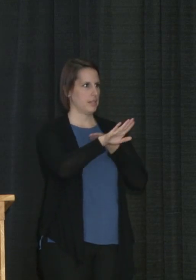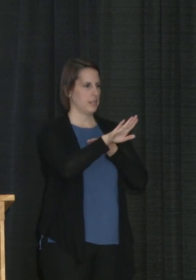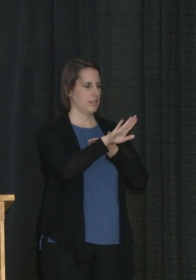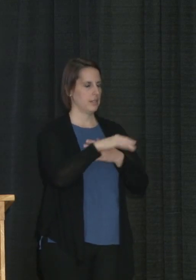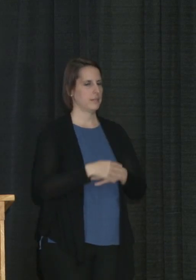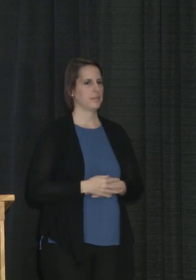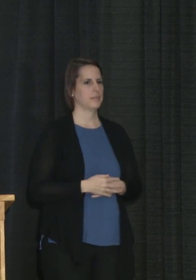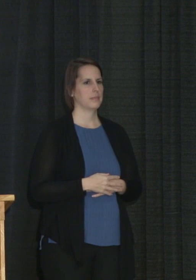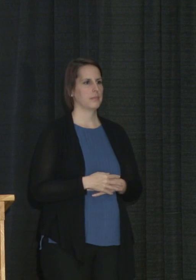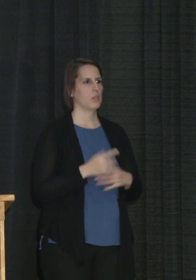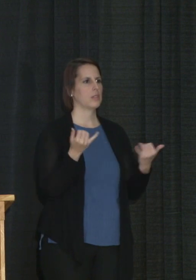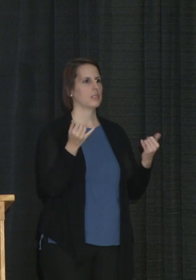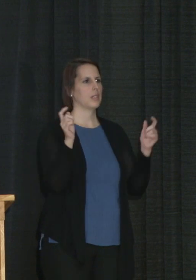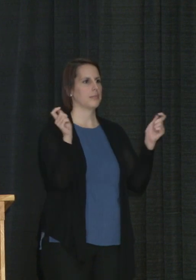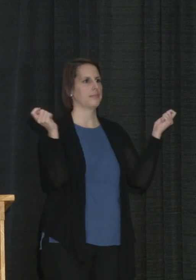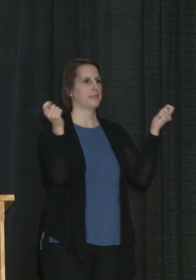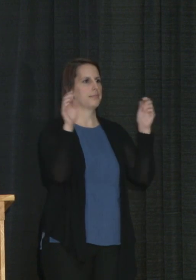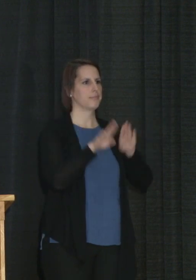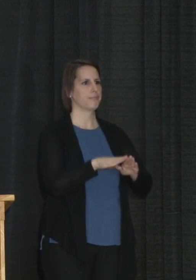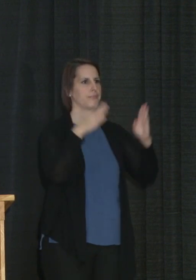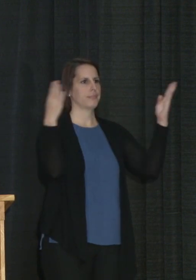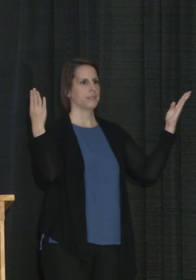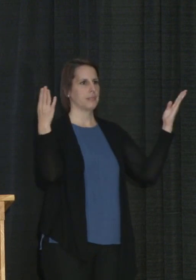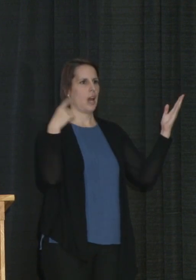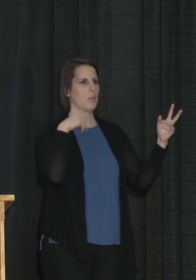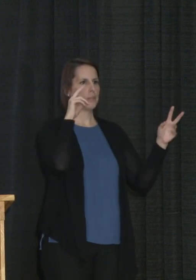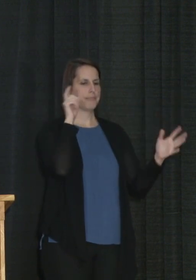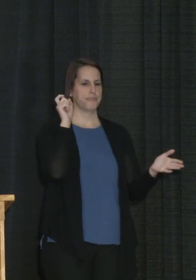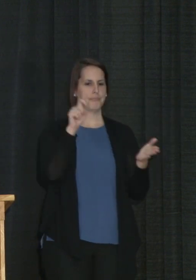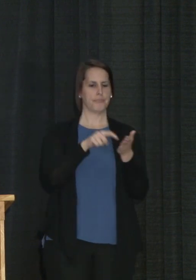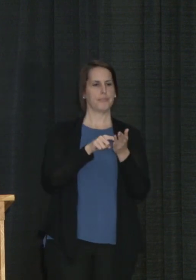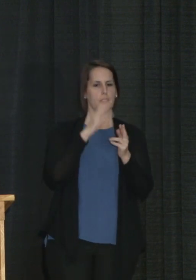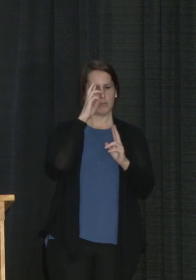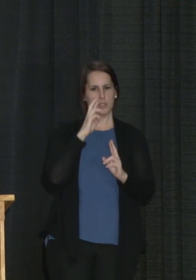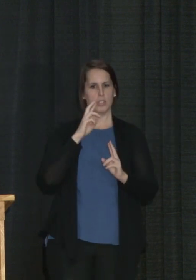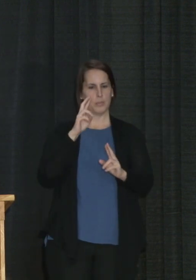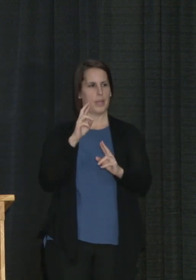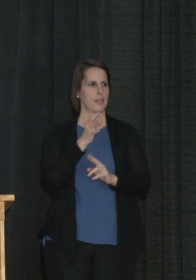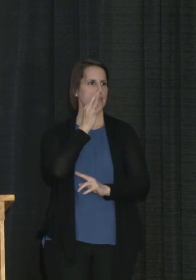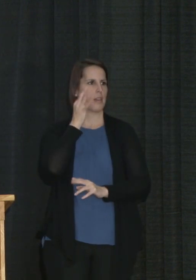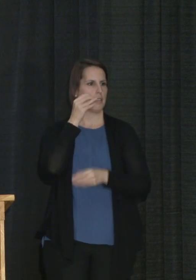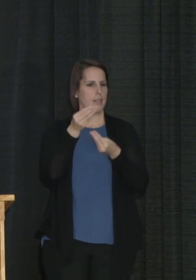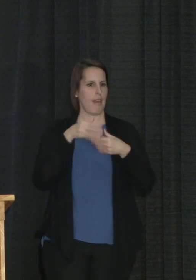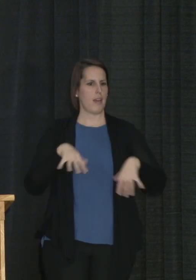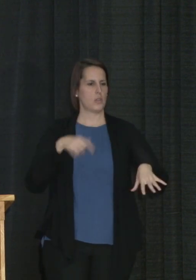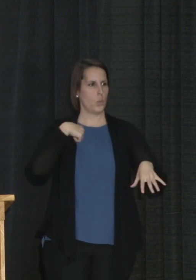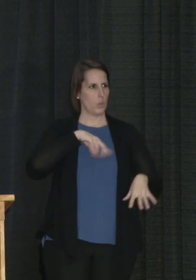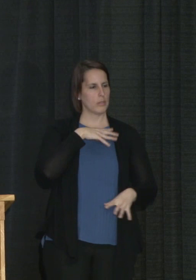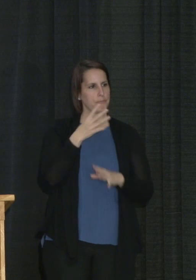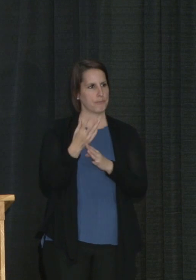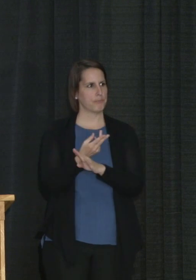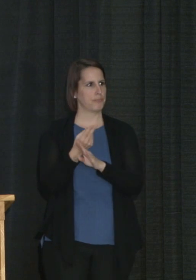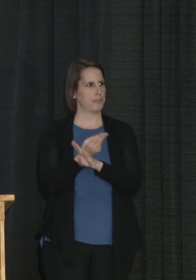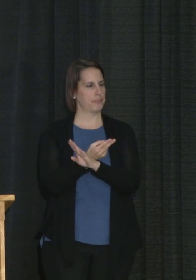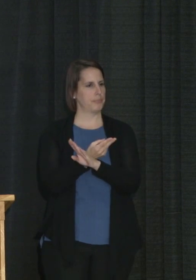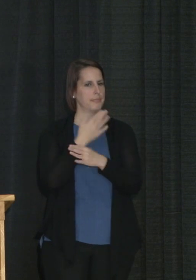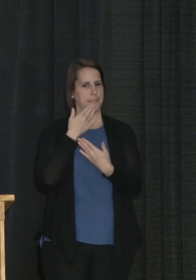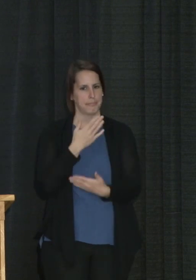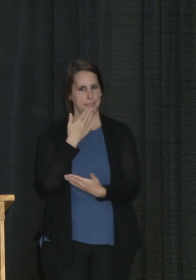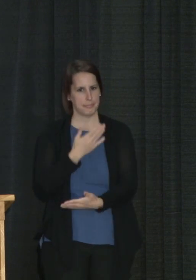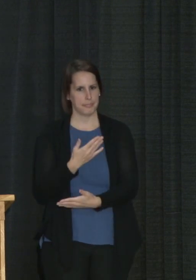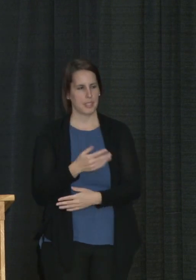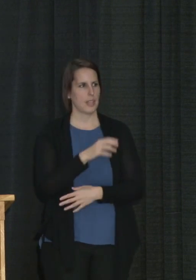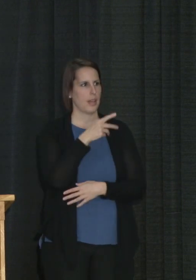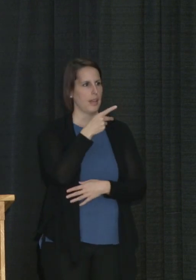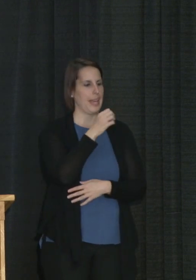like to first acknowledge that we are in traditional Mi'kmaq territory, Jalassi. Thank you to our pipers, Ed